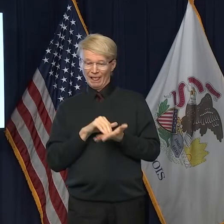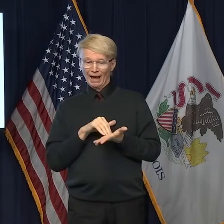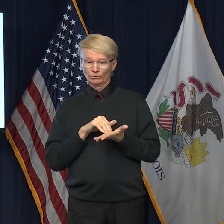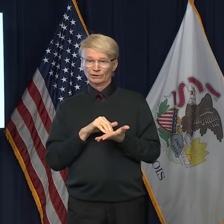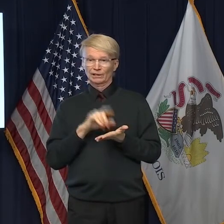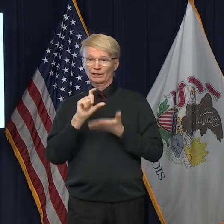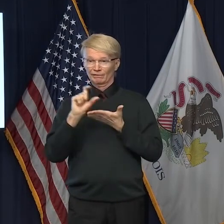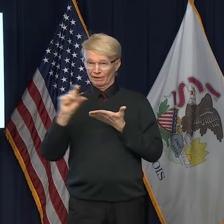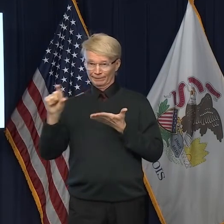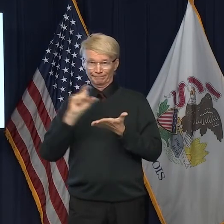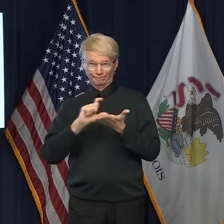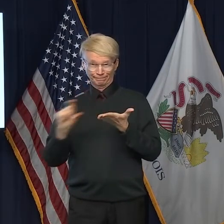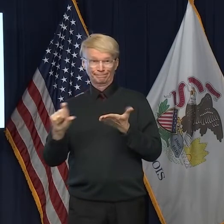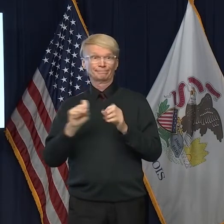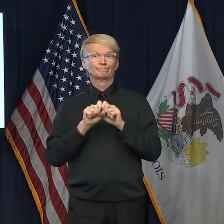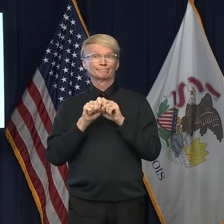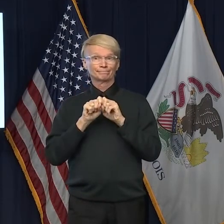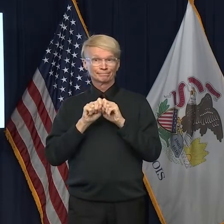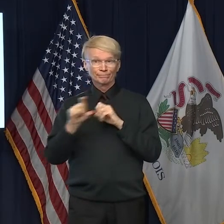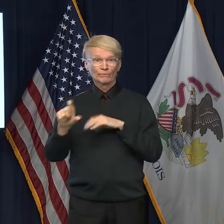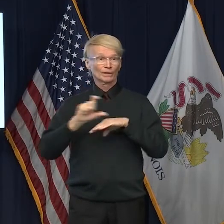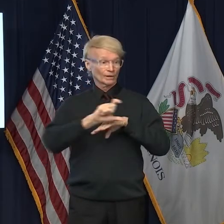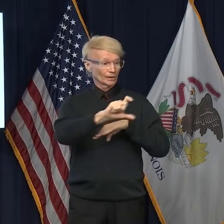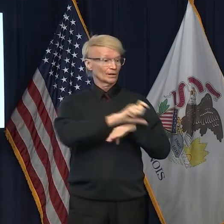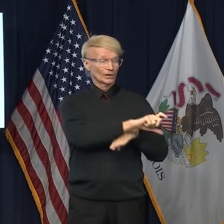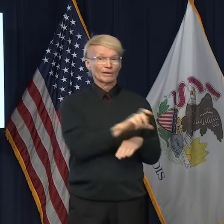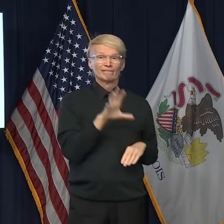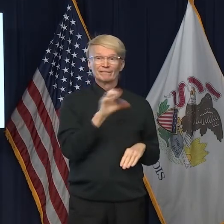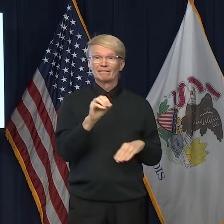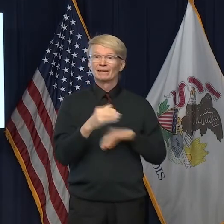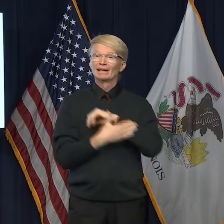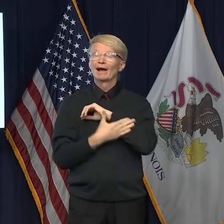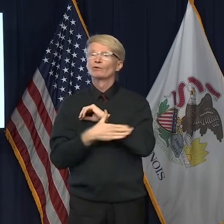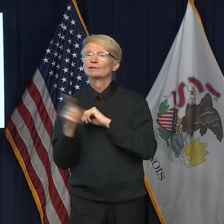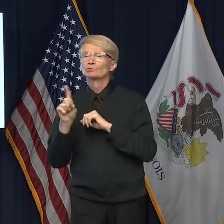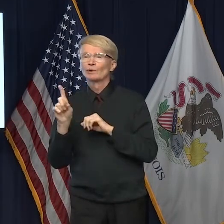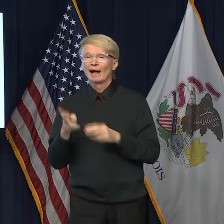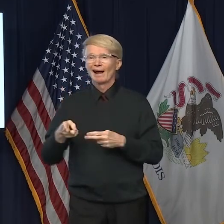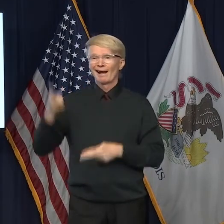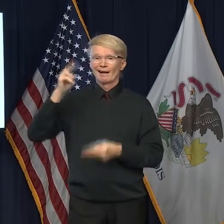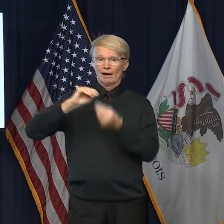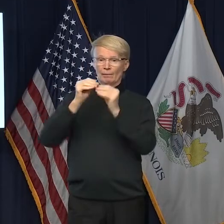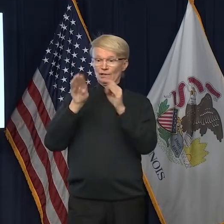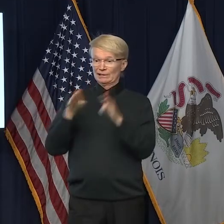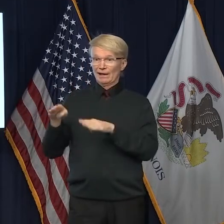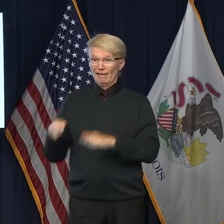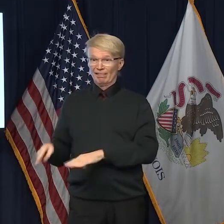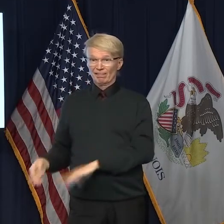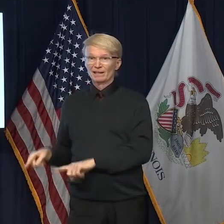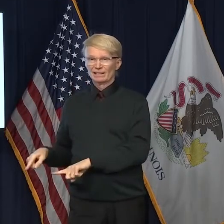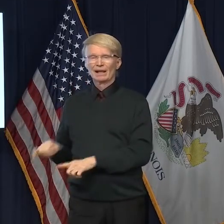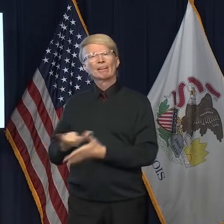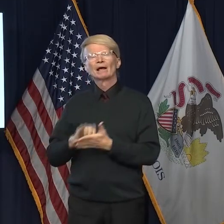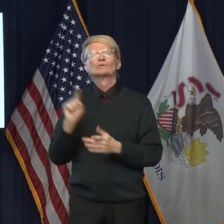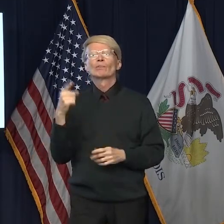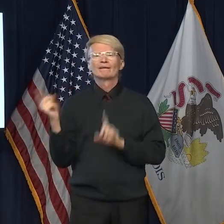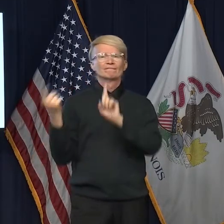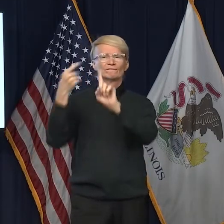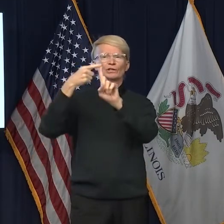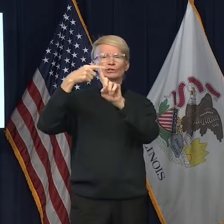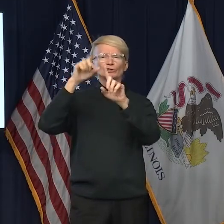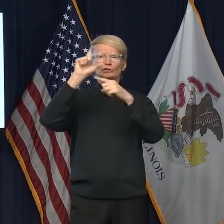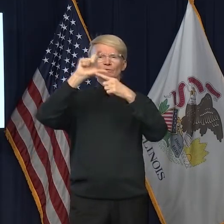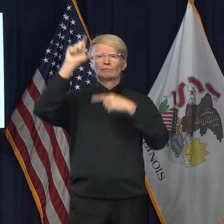109,000, going to those 50 counties with the highest deaths per capita, is just the very first segment. That the